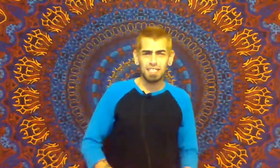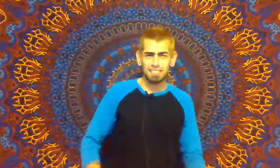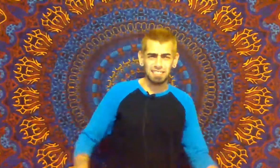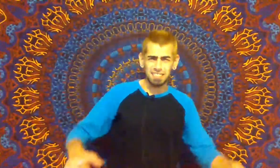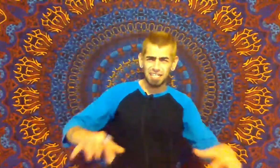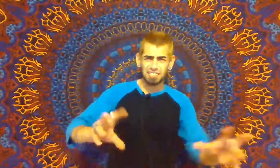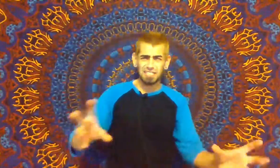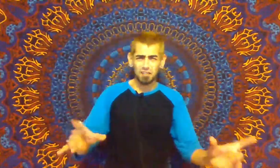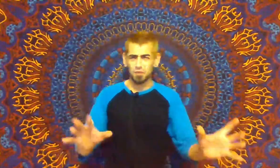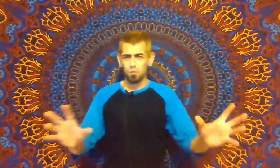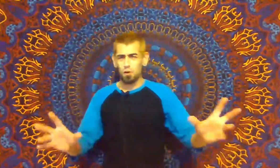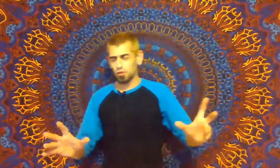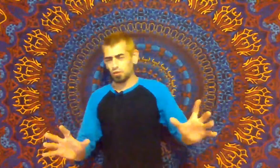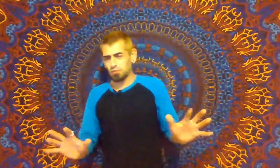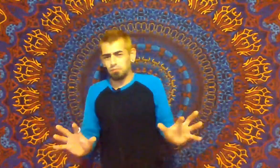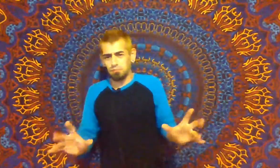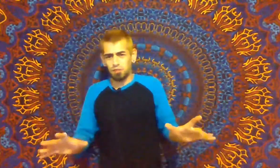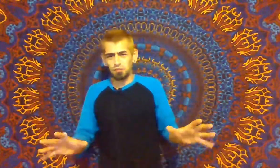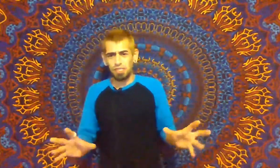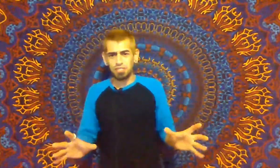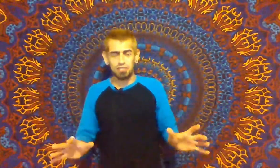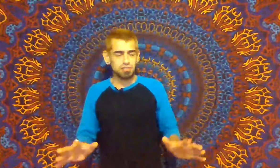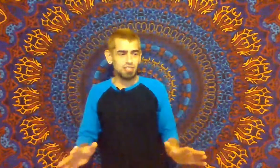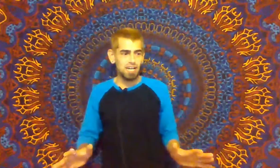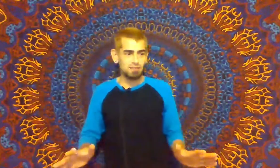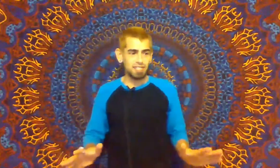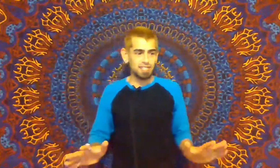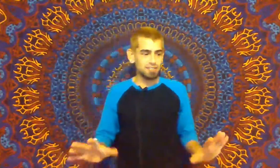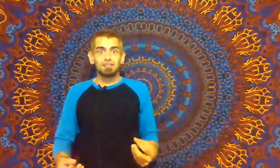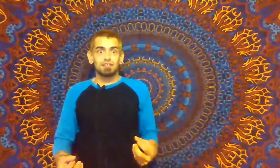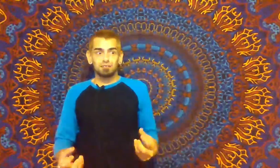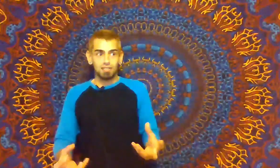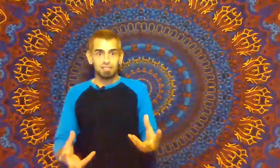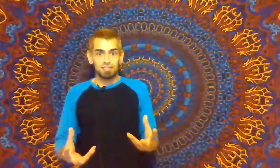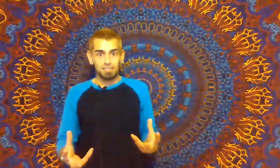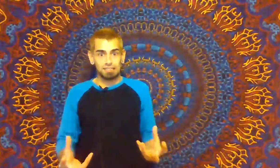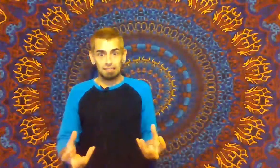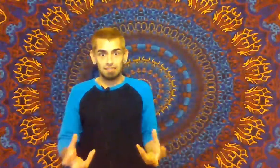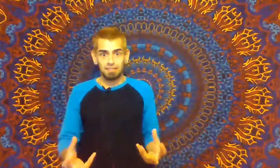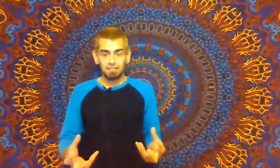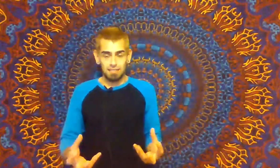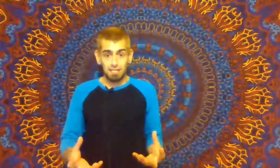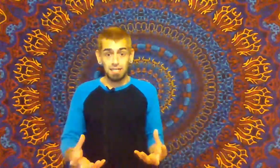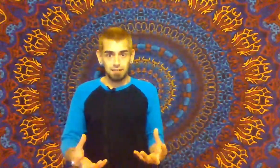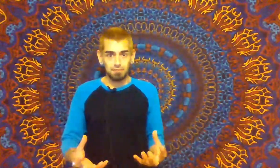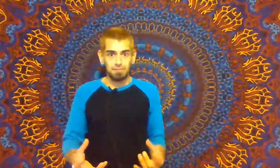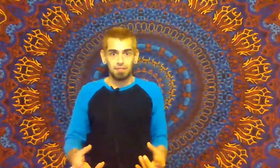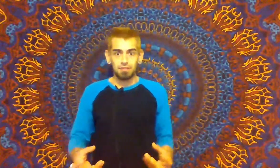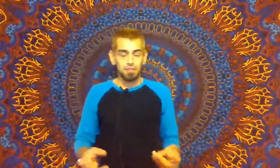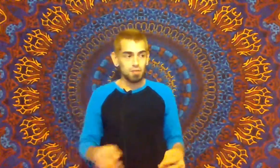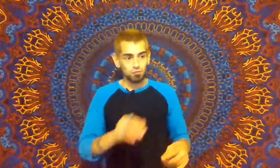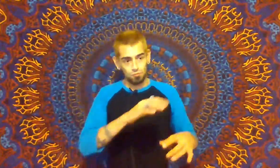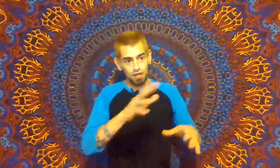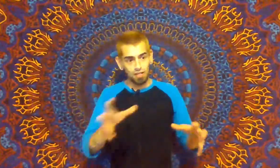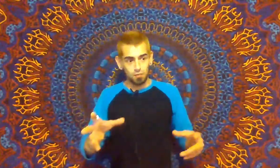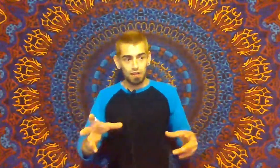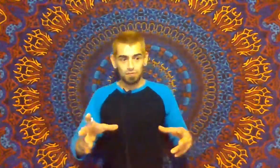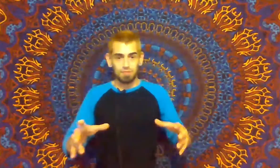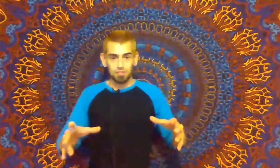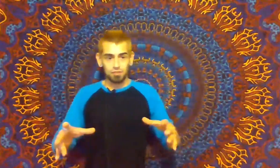like disgusting other water creatures down here trying to like eat him. So he's running away from these